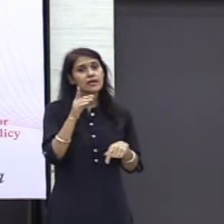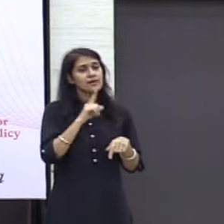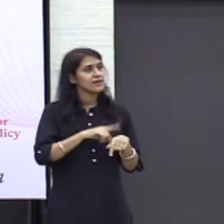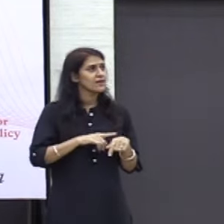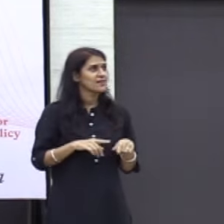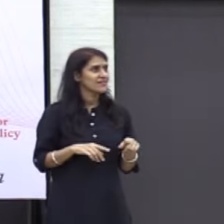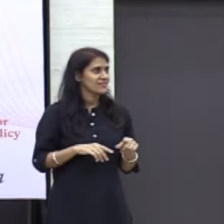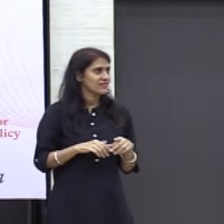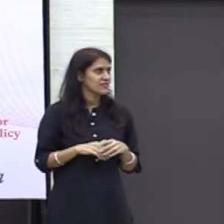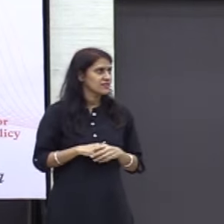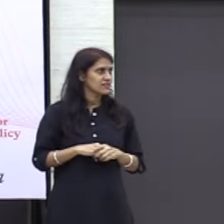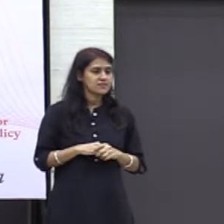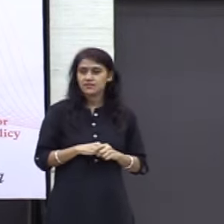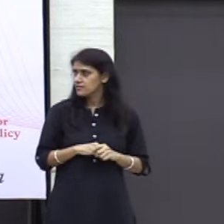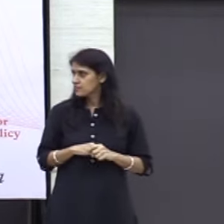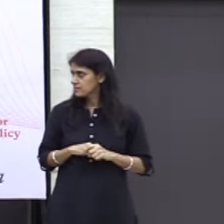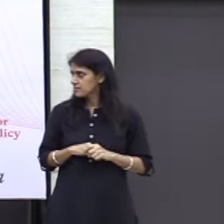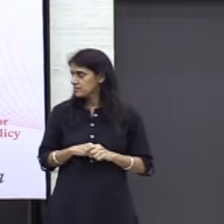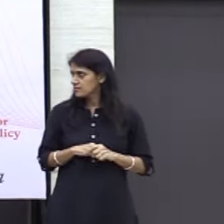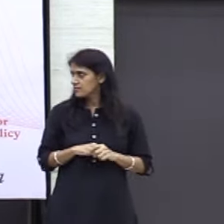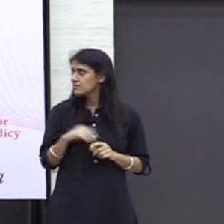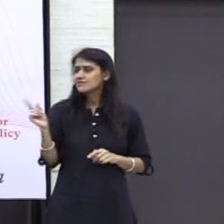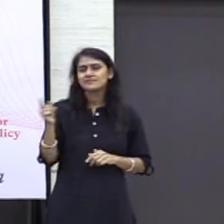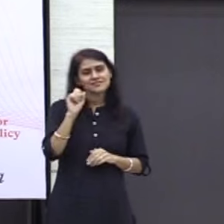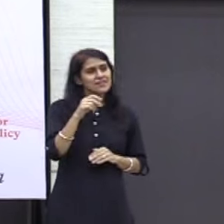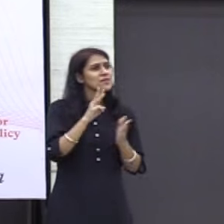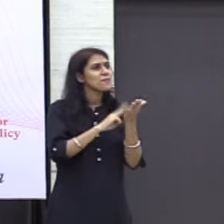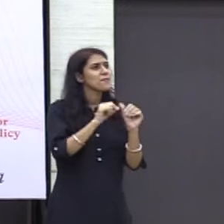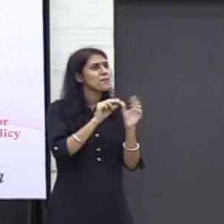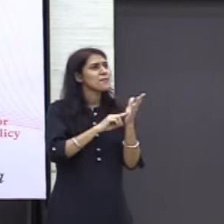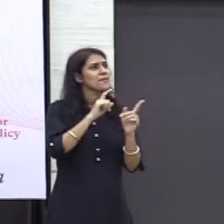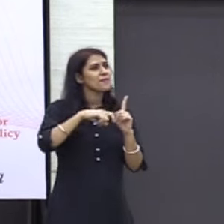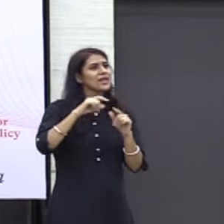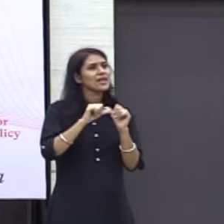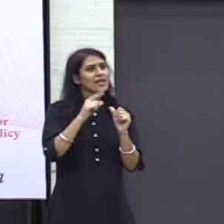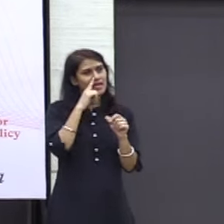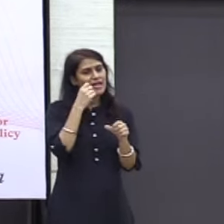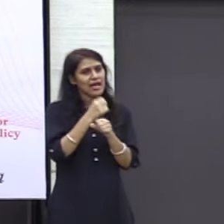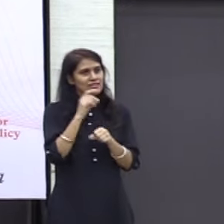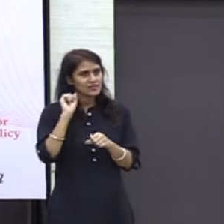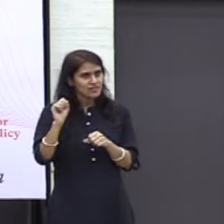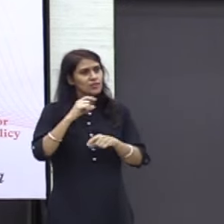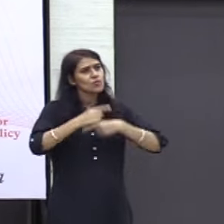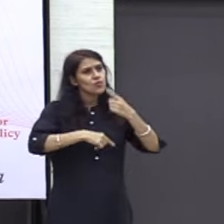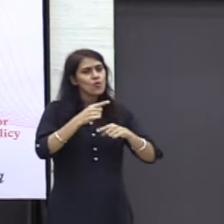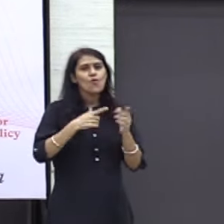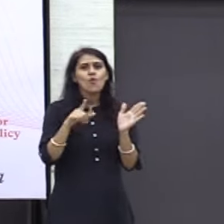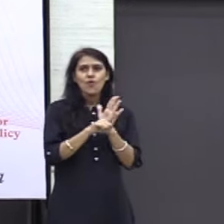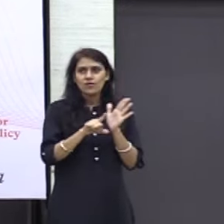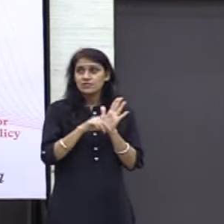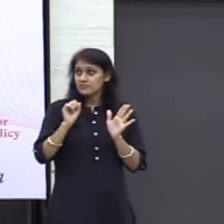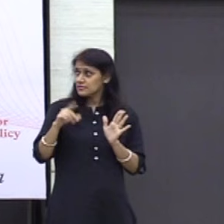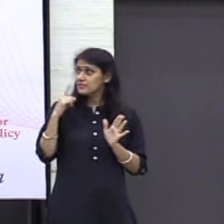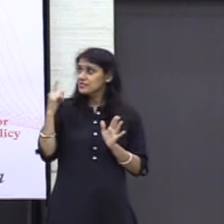I can't hear. Yeah, I think, ones like Menaka Gandhi will still continue because they are an interpretation of Article 21. So these, as Mr. Sibal said, will